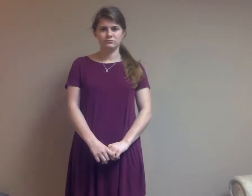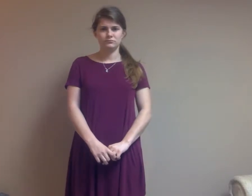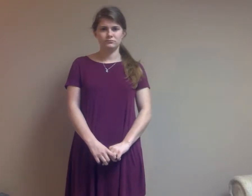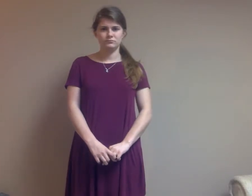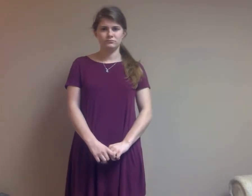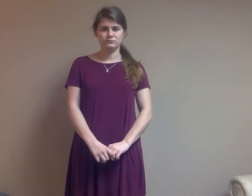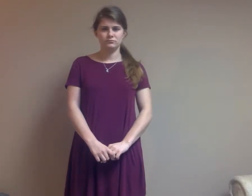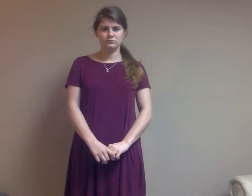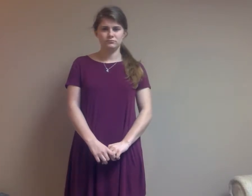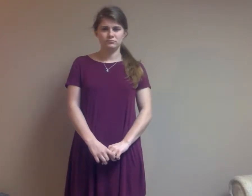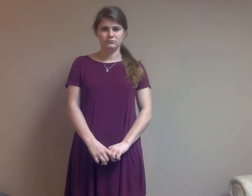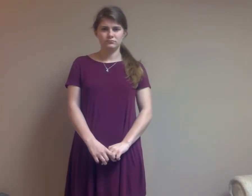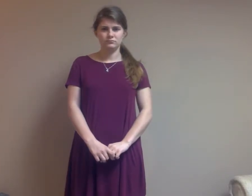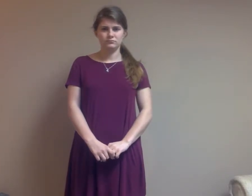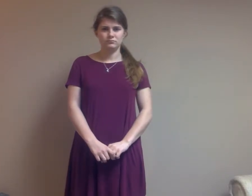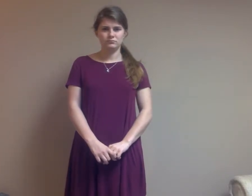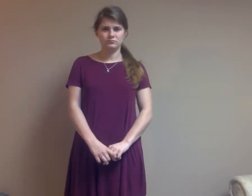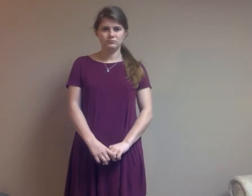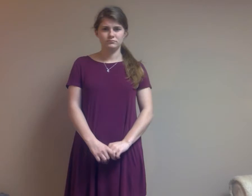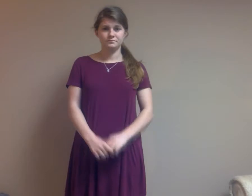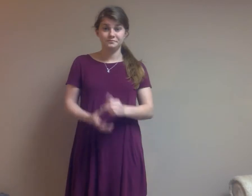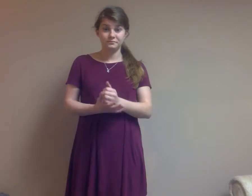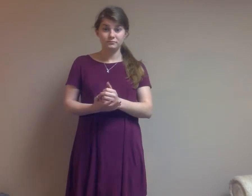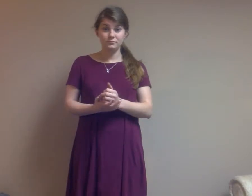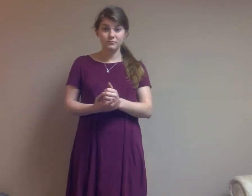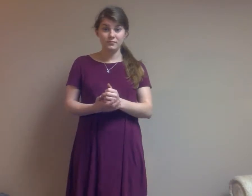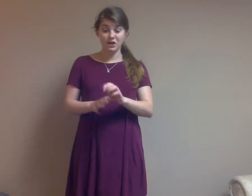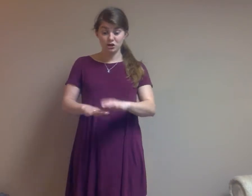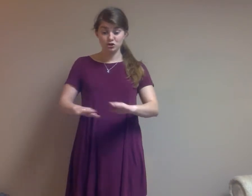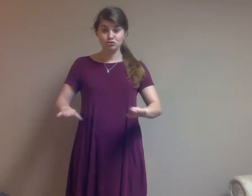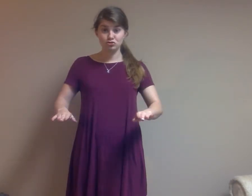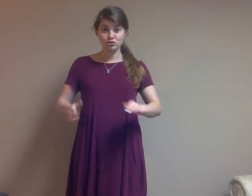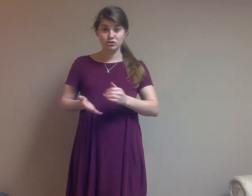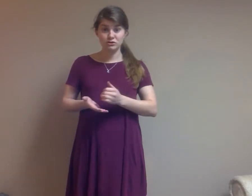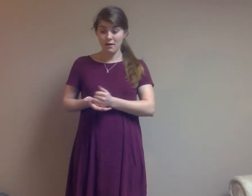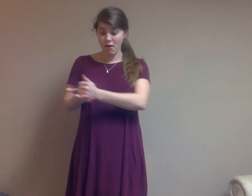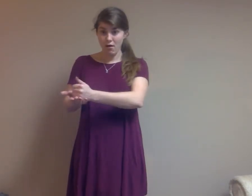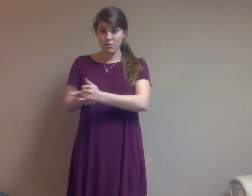To help the boarders get through the separation, the school tries to keep them as busy as possible.